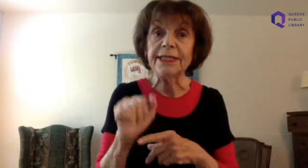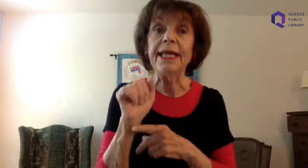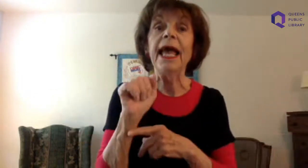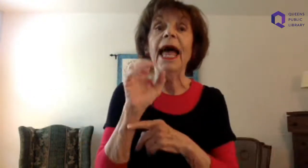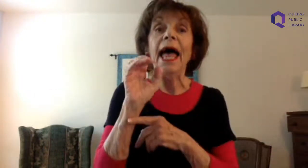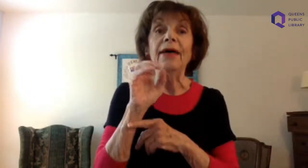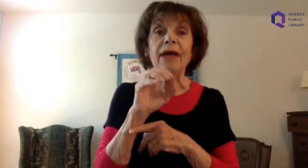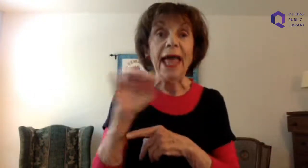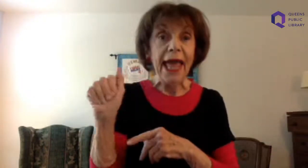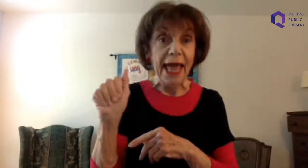the